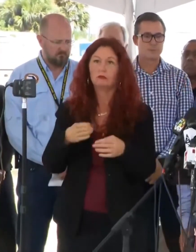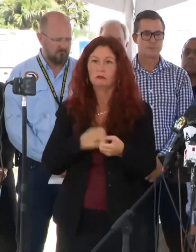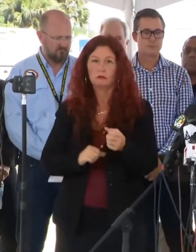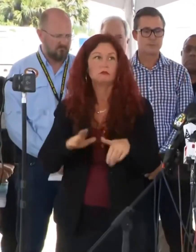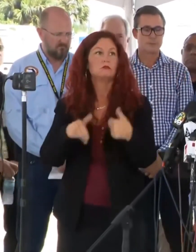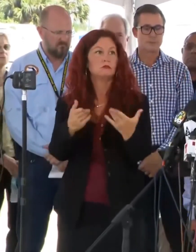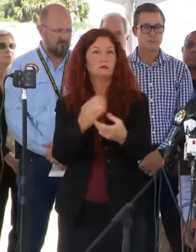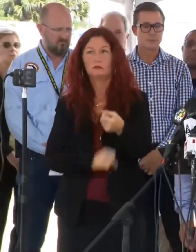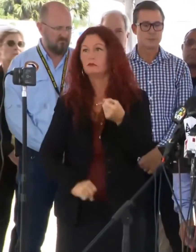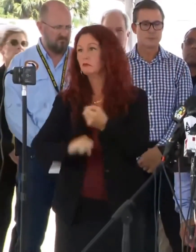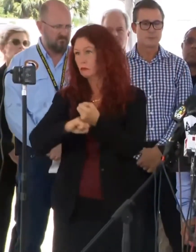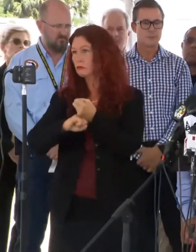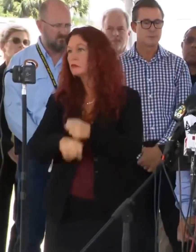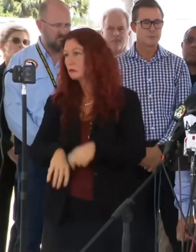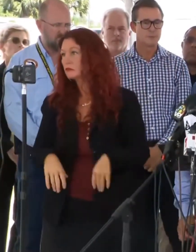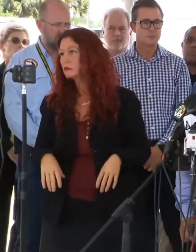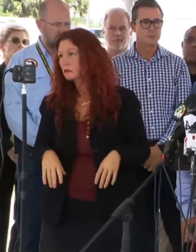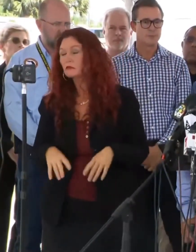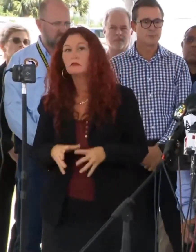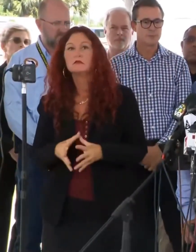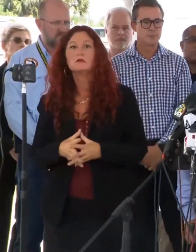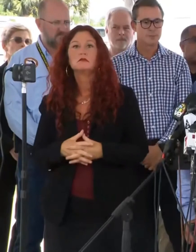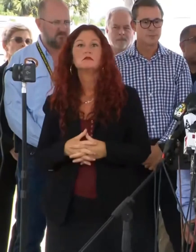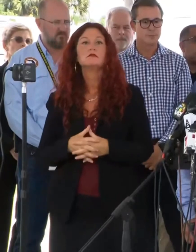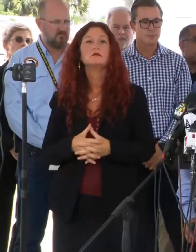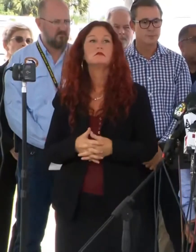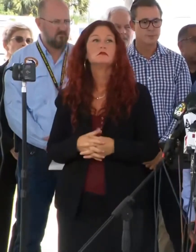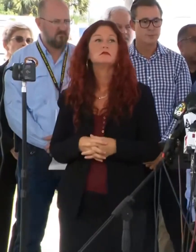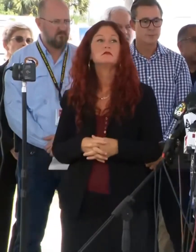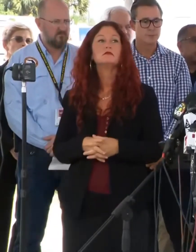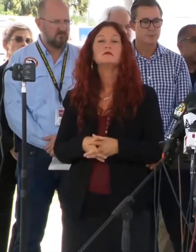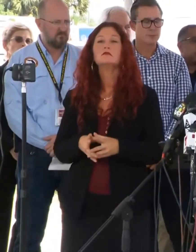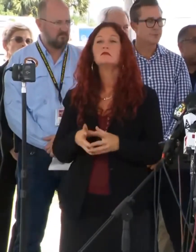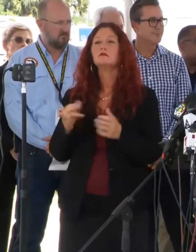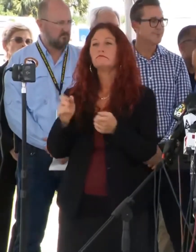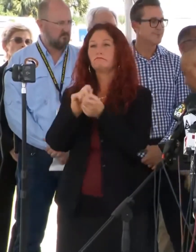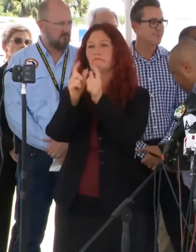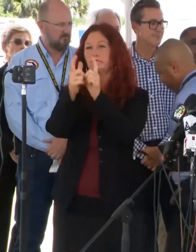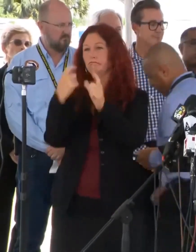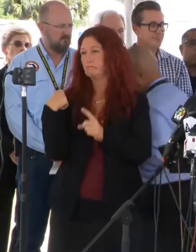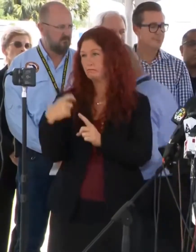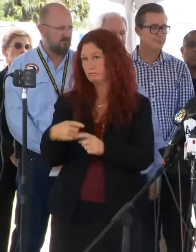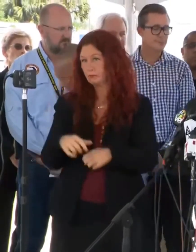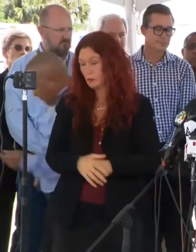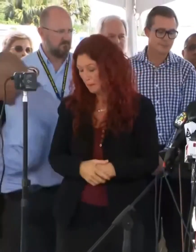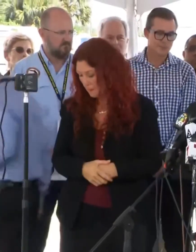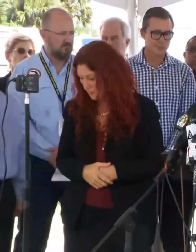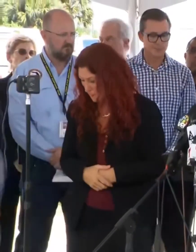Thank you, Governor. We're going to have Lieutenant Governor Jeanette Nunez speak in Spanish.